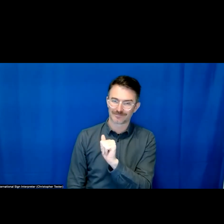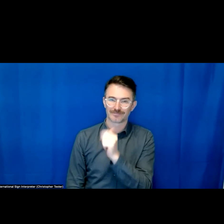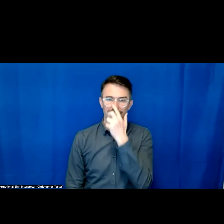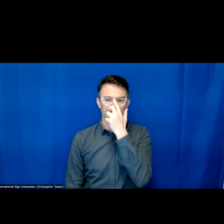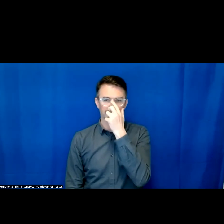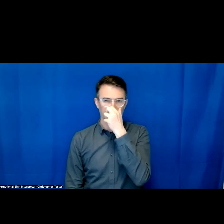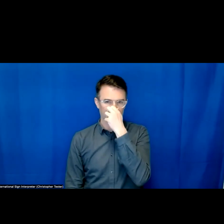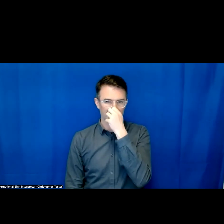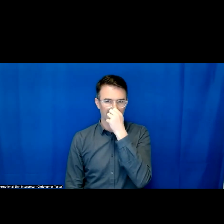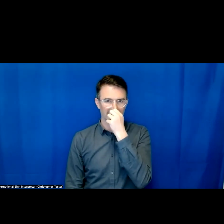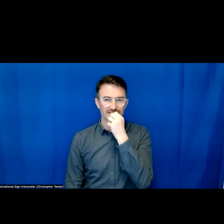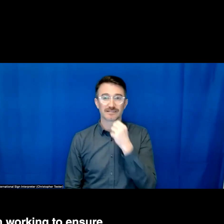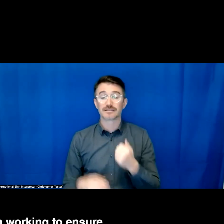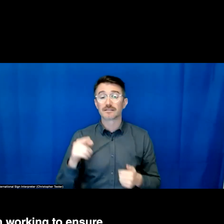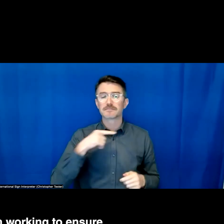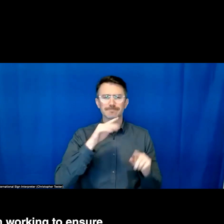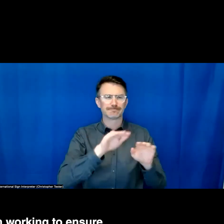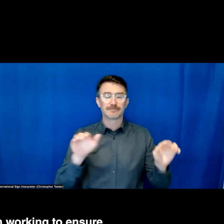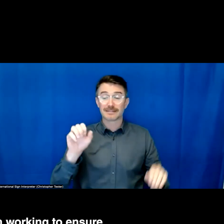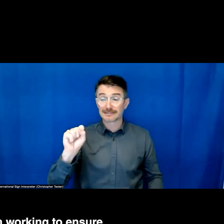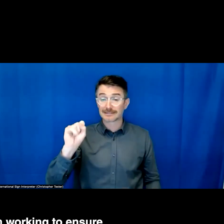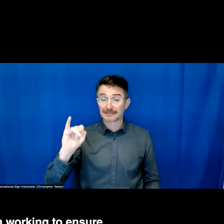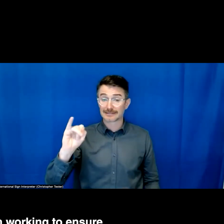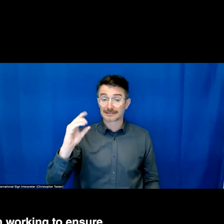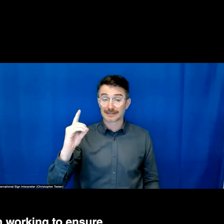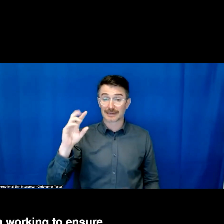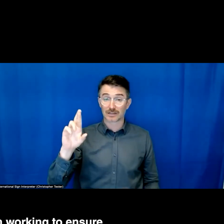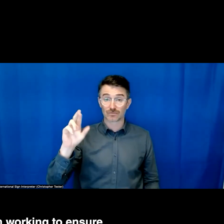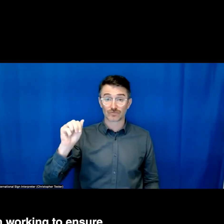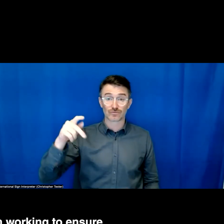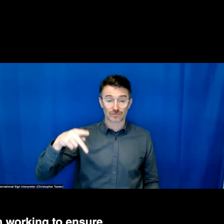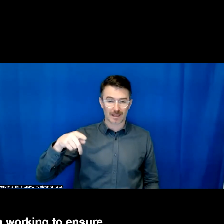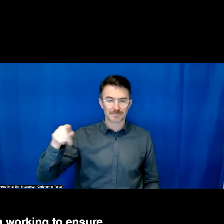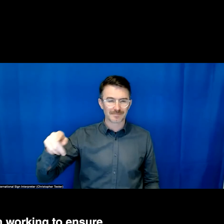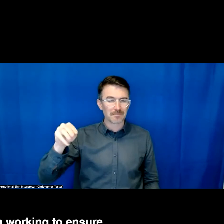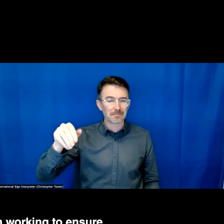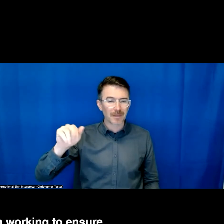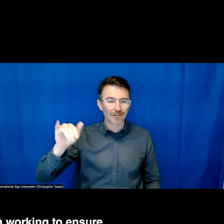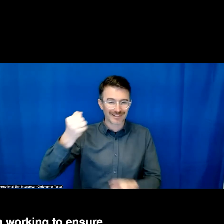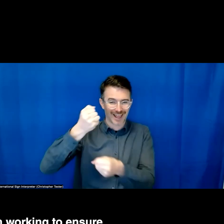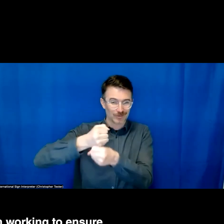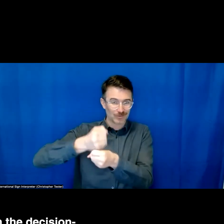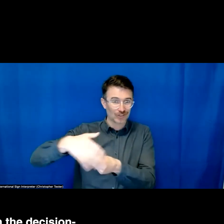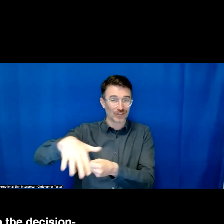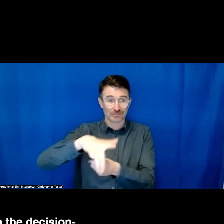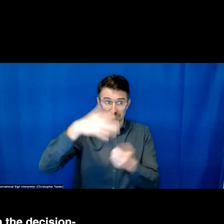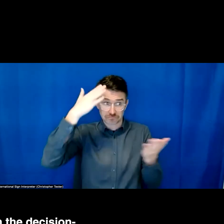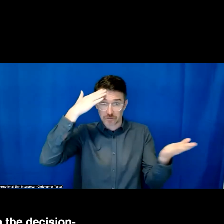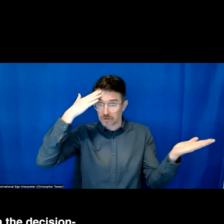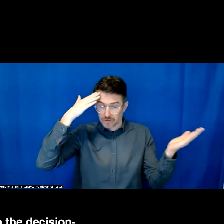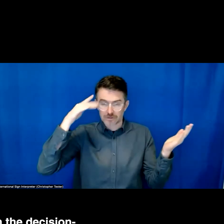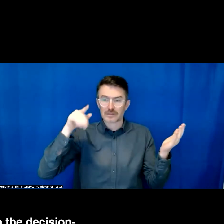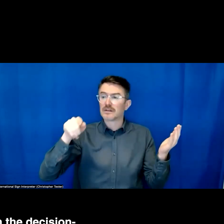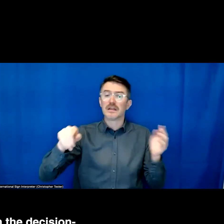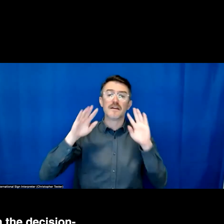province, Indonesia, where Maria and her organization working to ensure that indigenous women with disability is taking